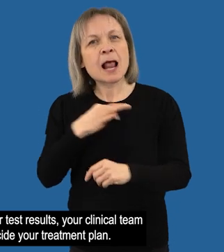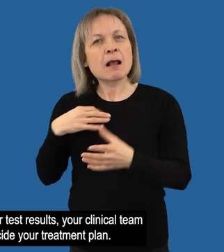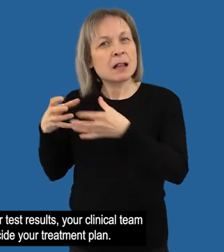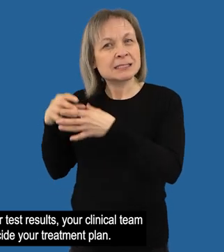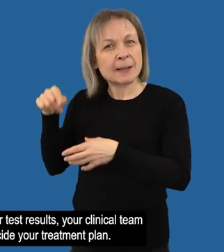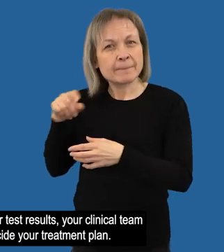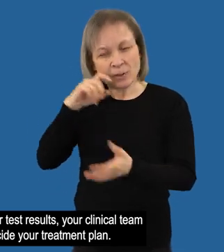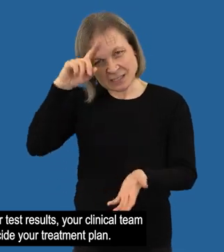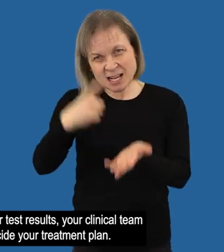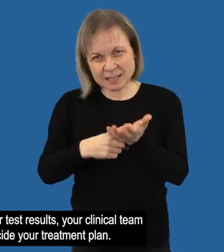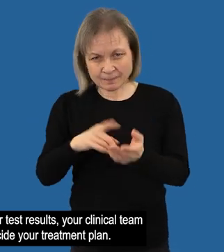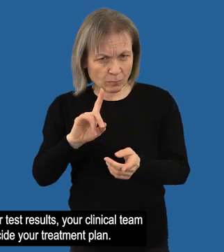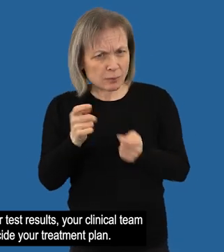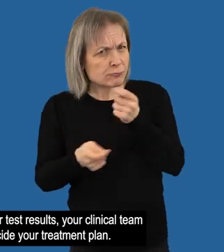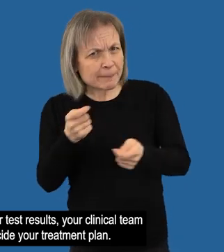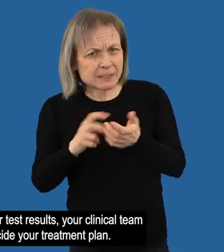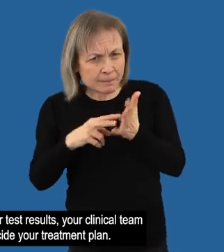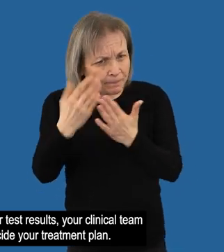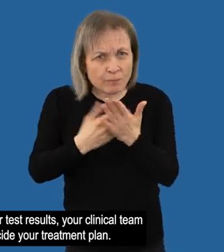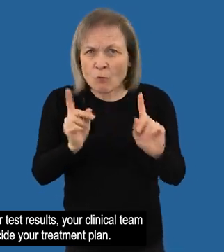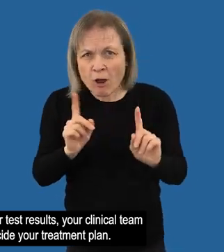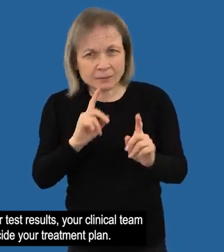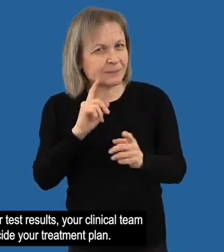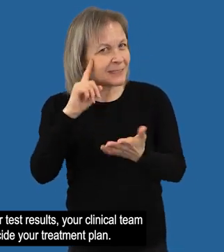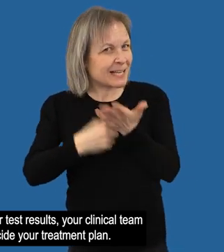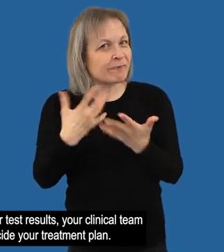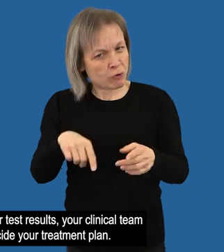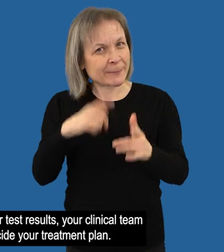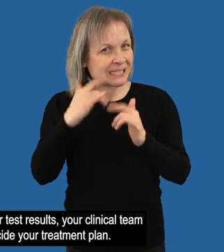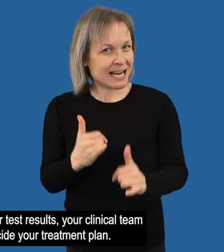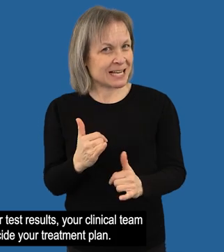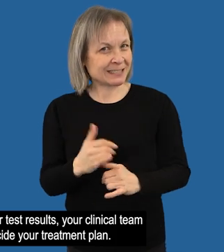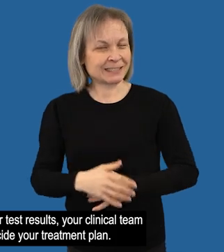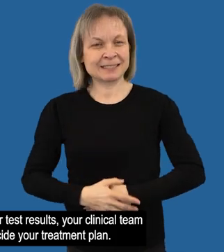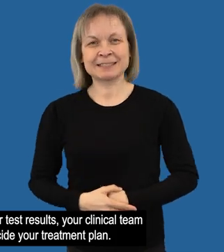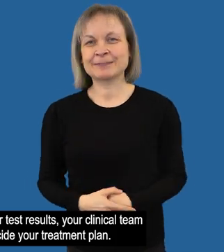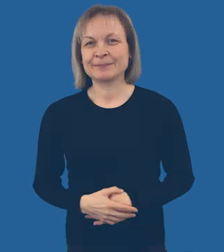Based on your test results, your clinical team will decide your treatment plan.